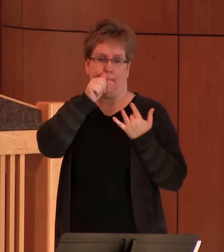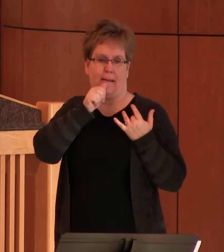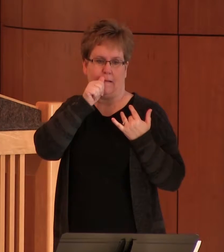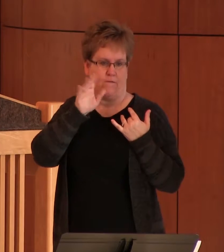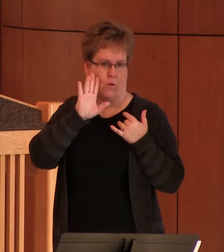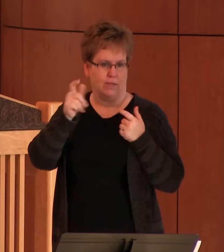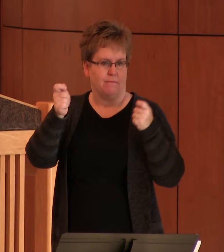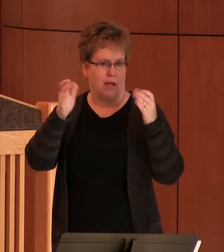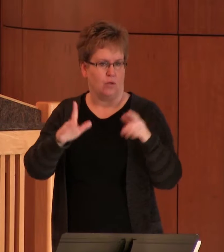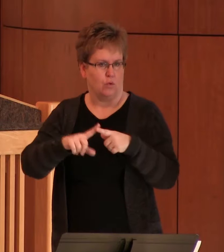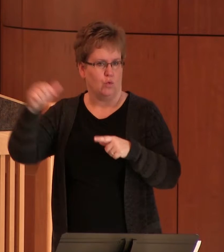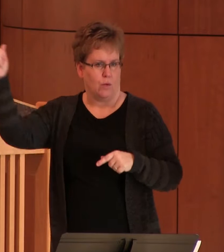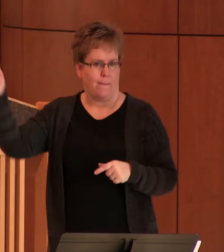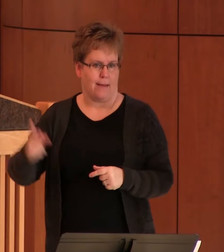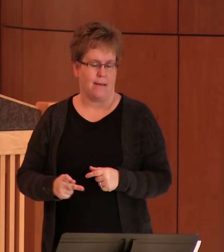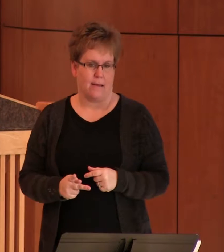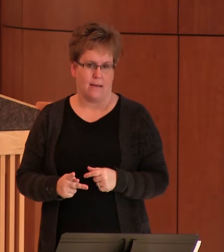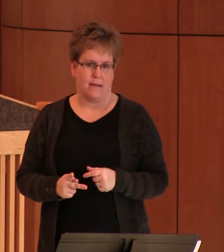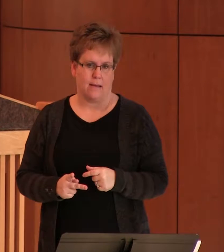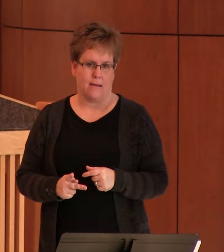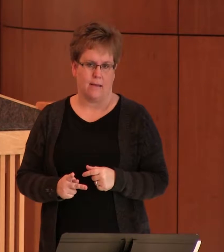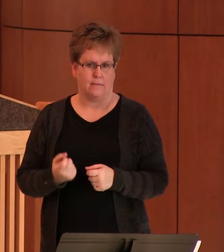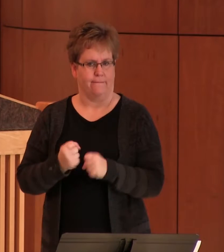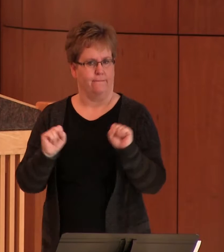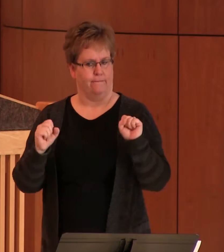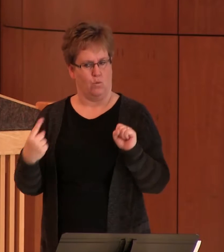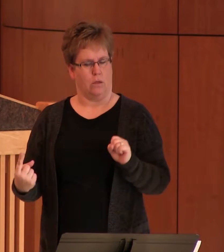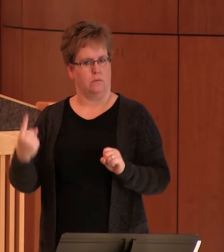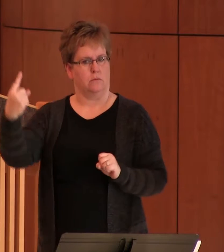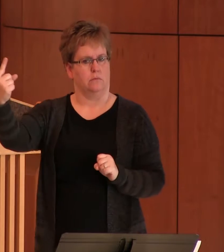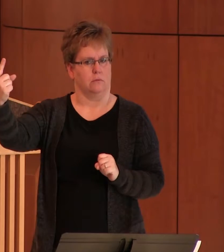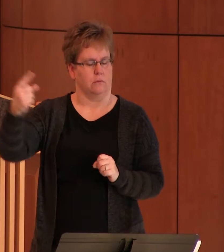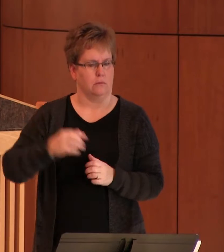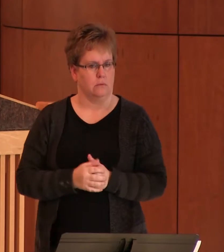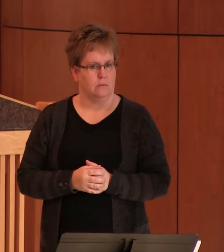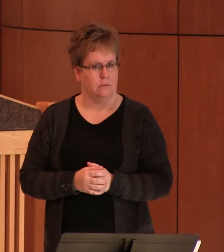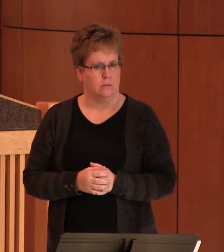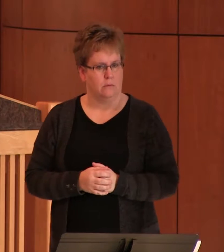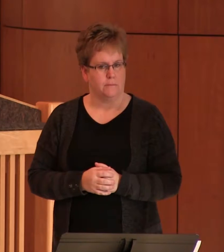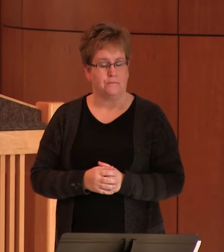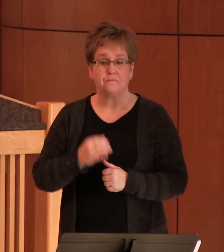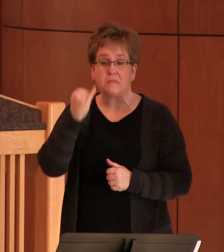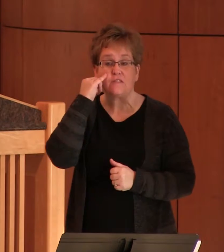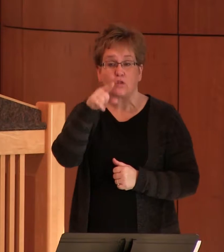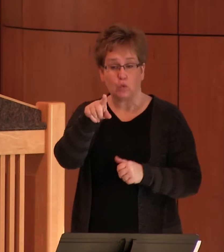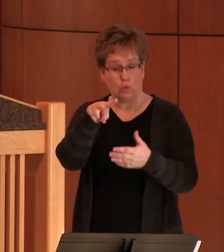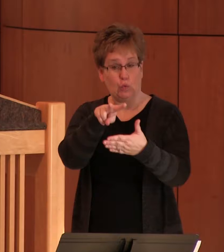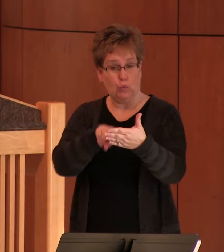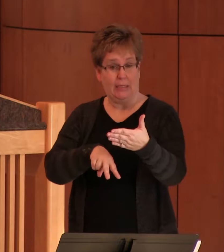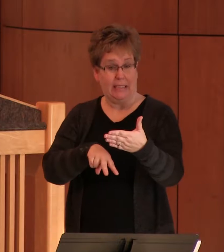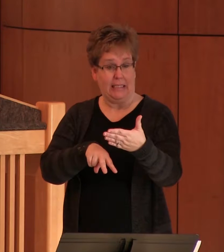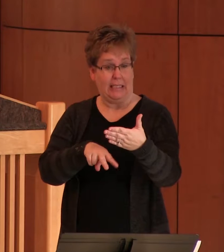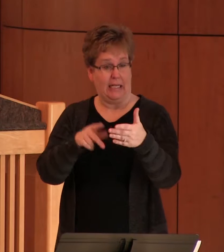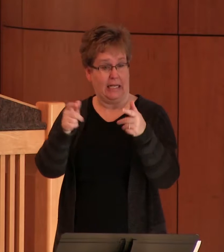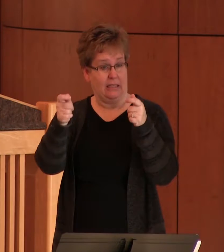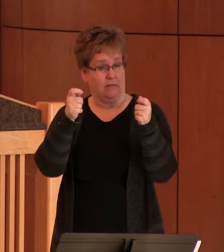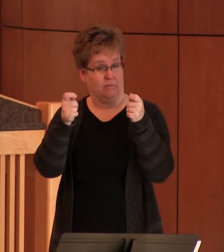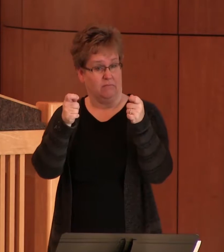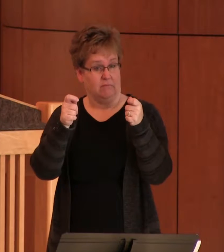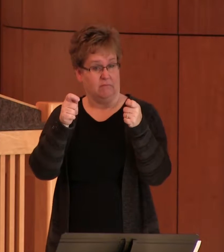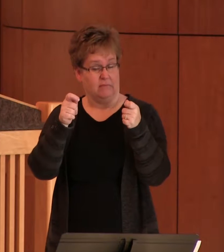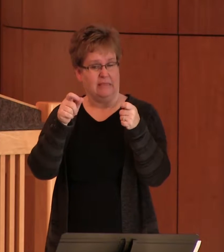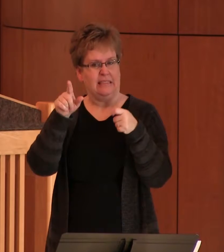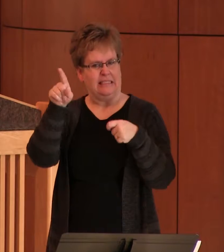to return. And if you were to believe the description of the master from this third slave, you might